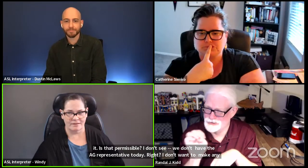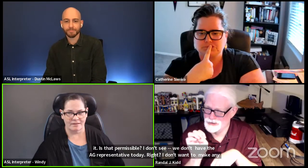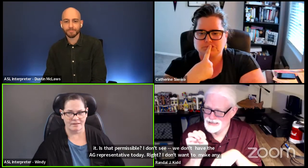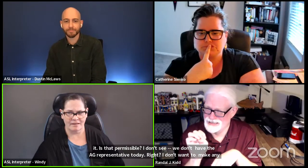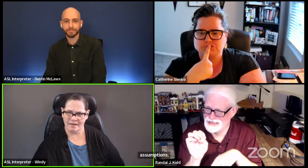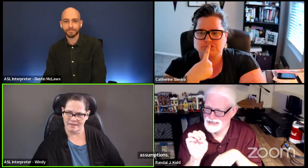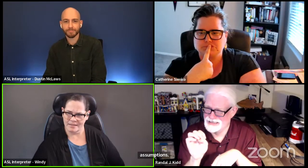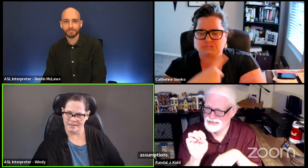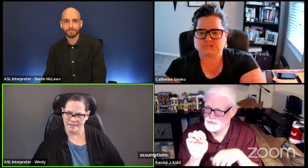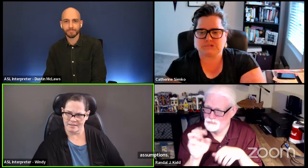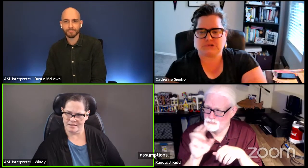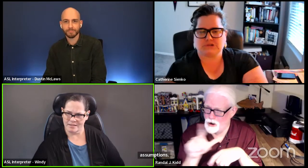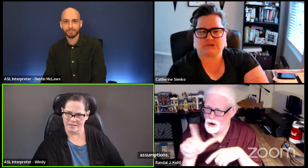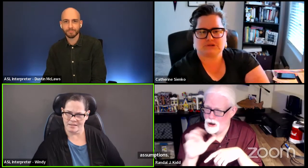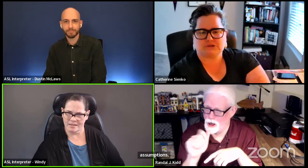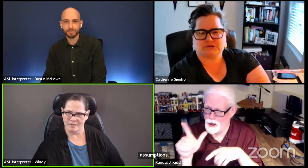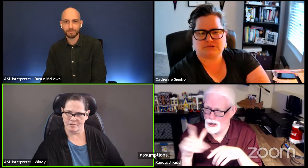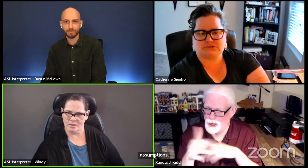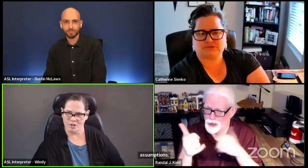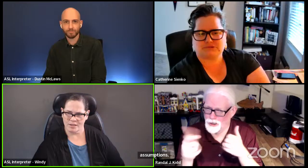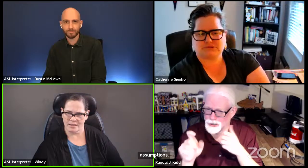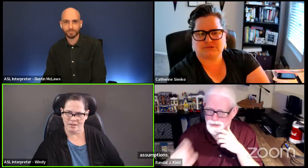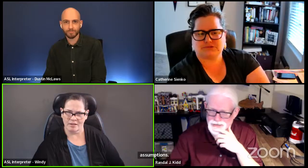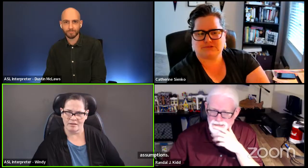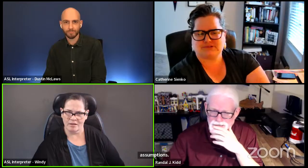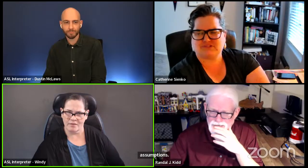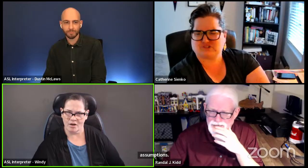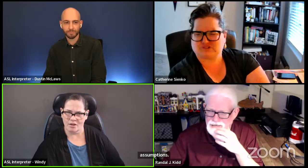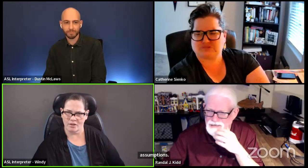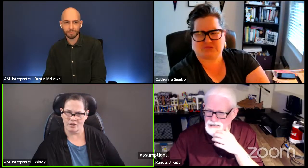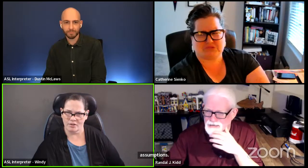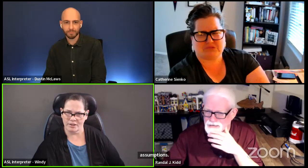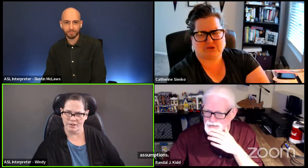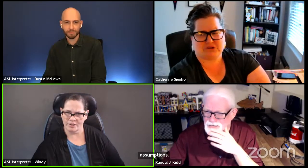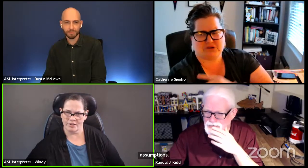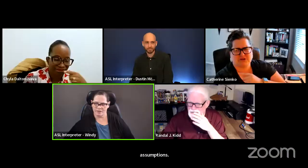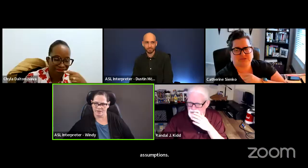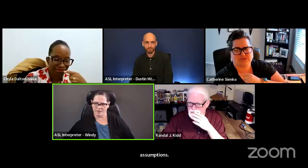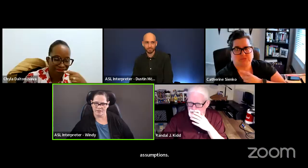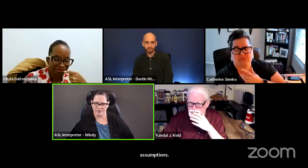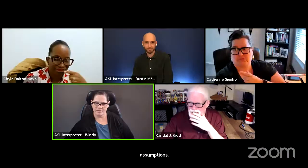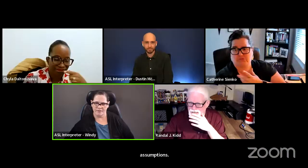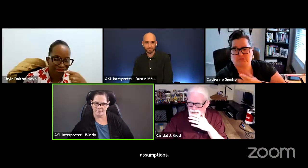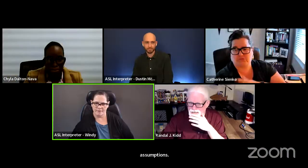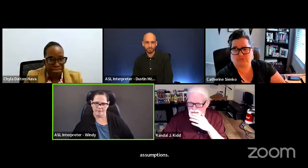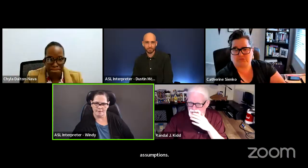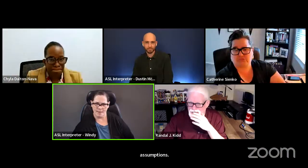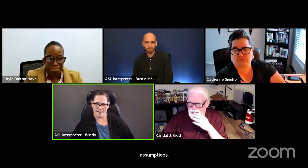without. Kyla, was she here on the call earlier?